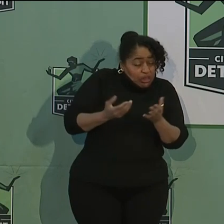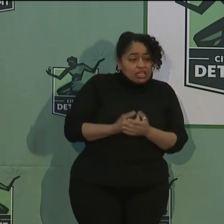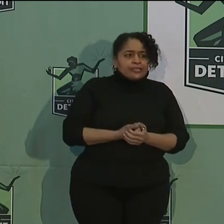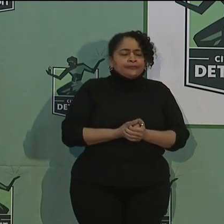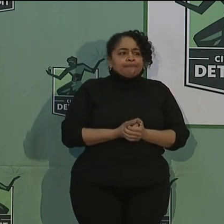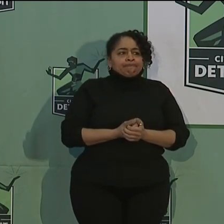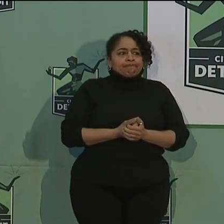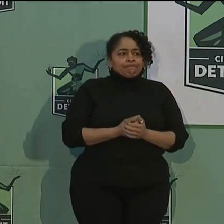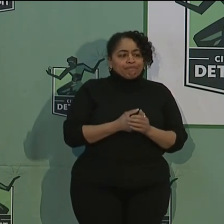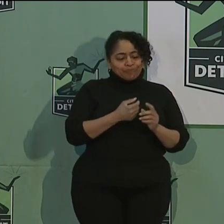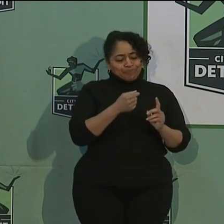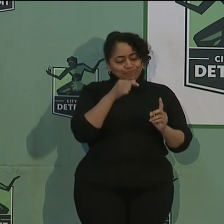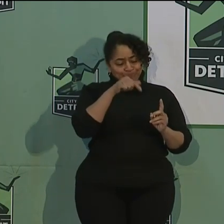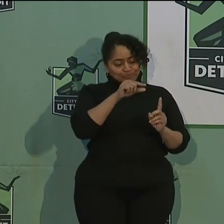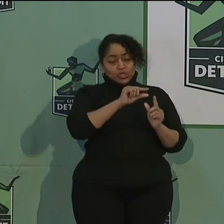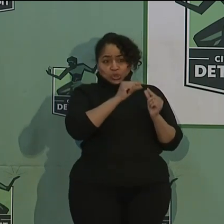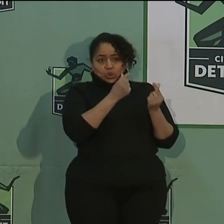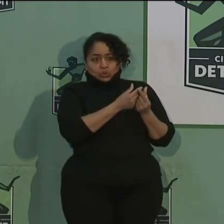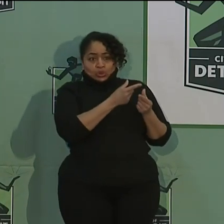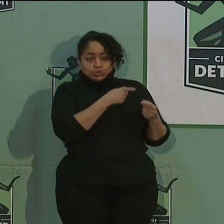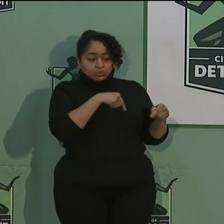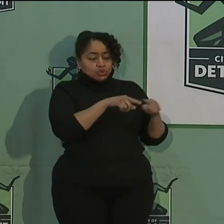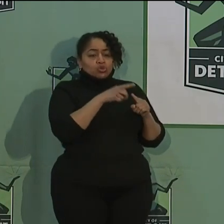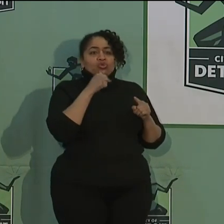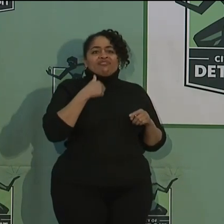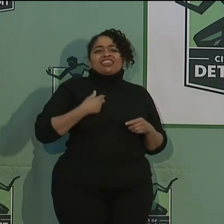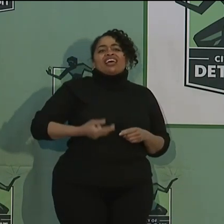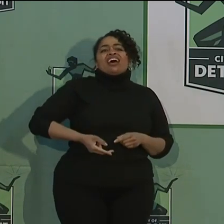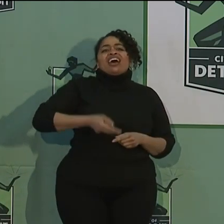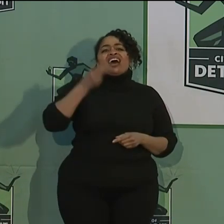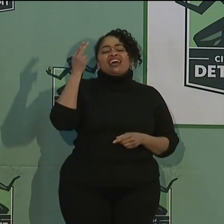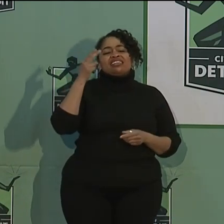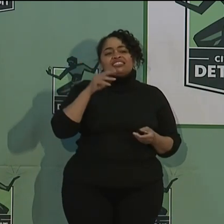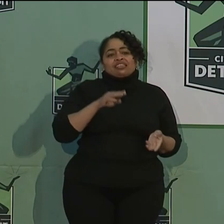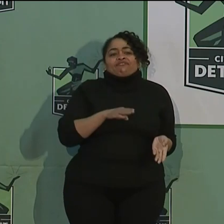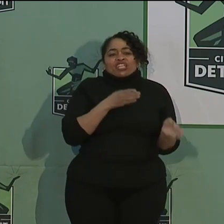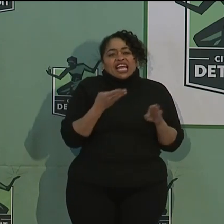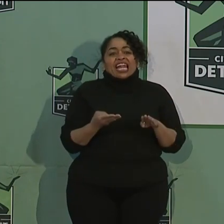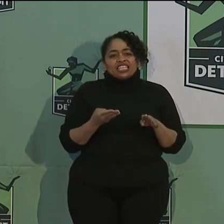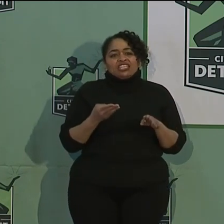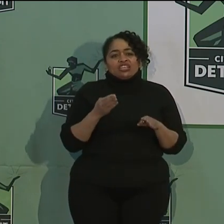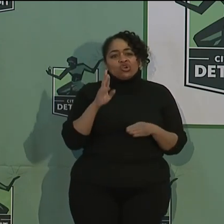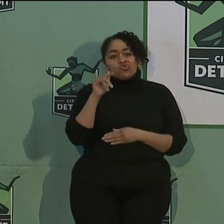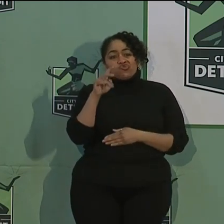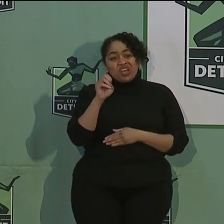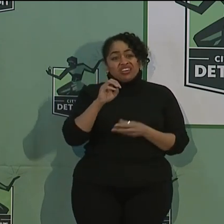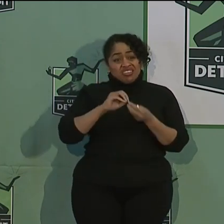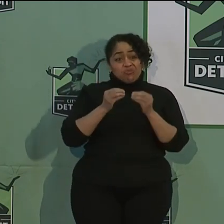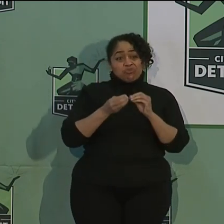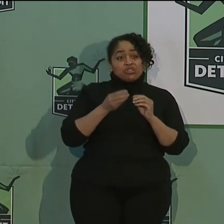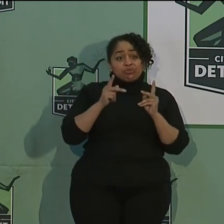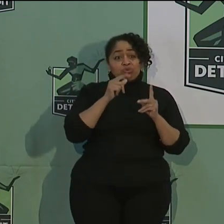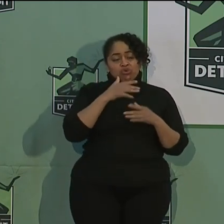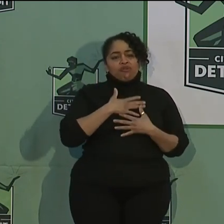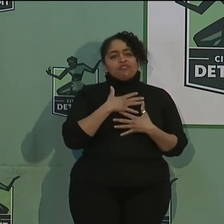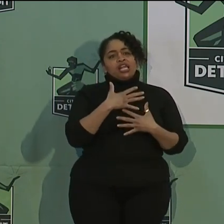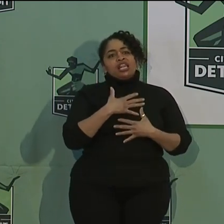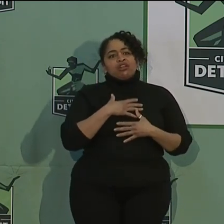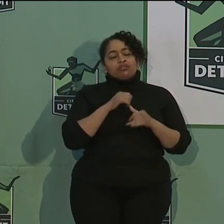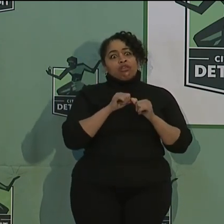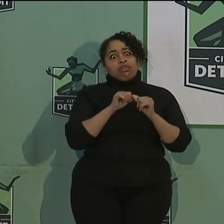the single group that has the highest fatality rate are people who have been on ventilators for a long